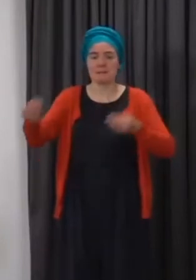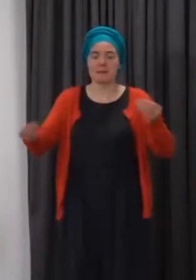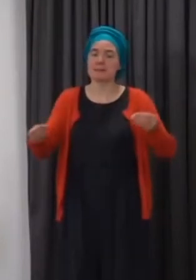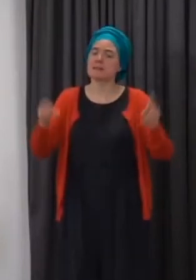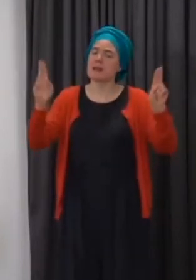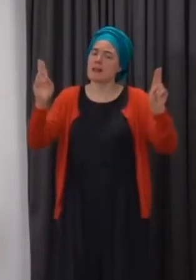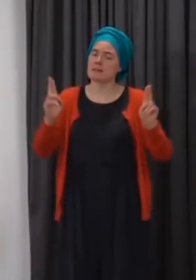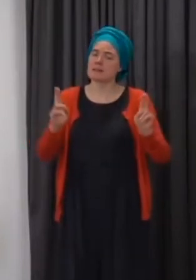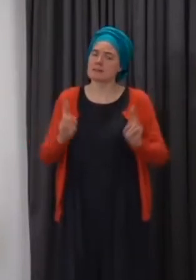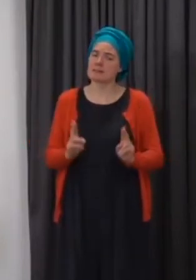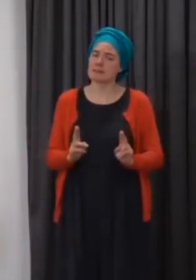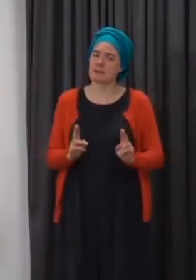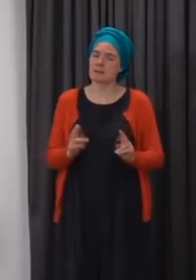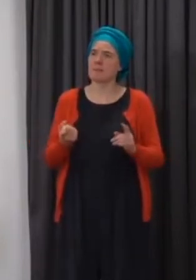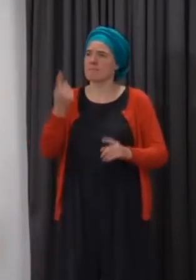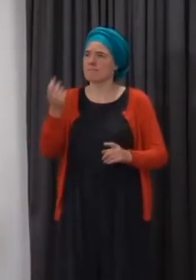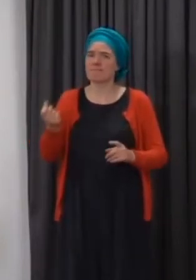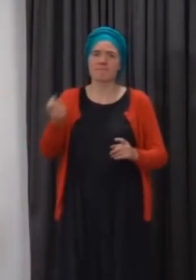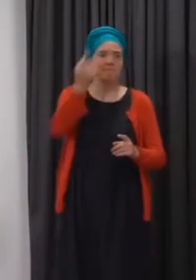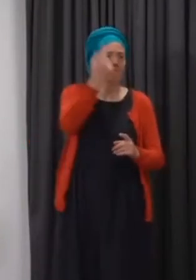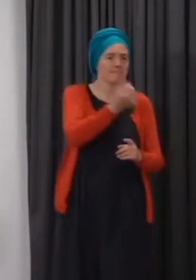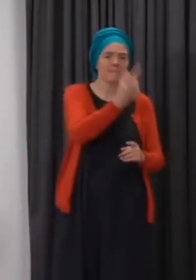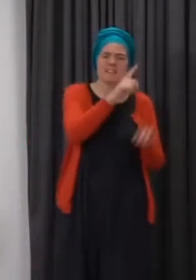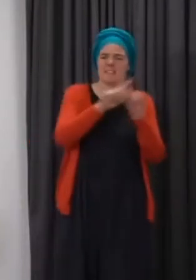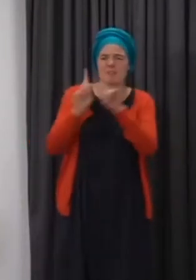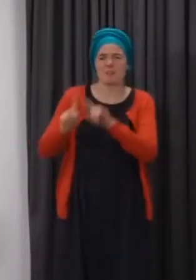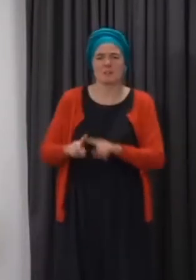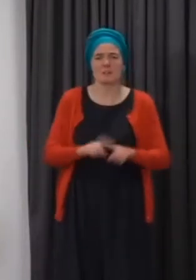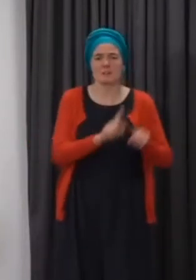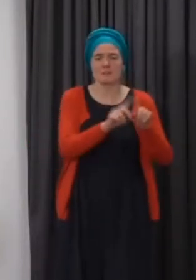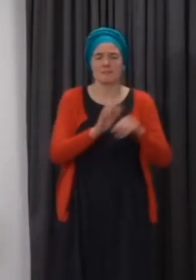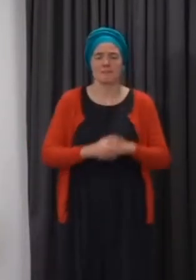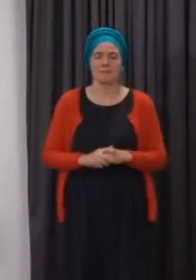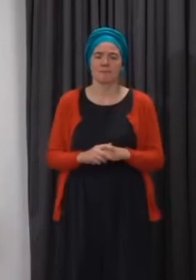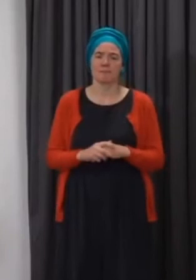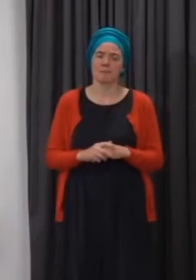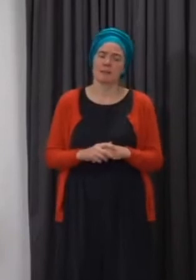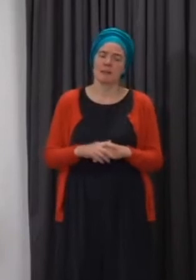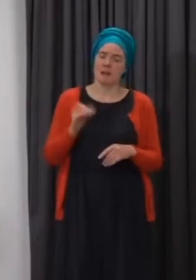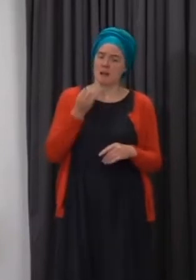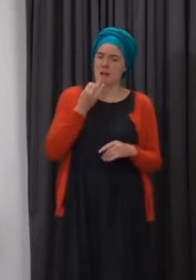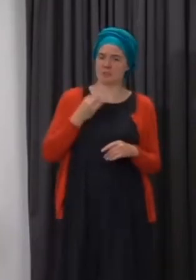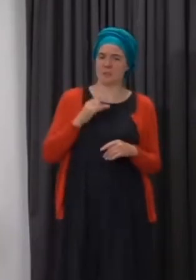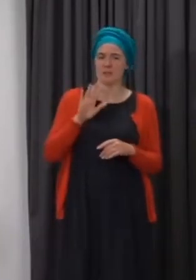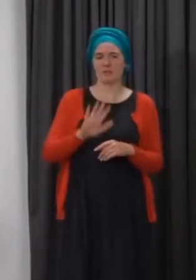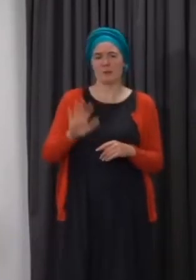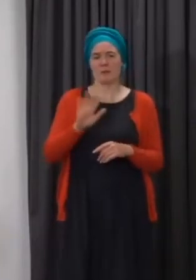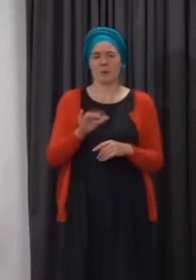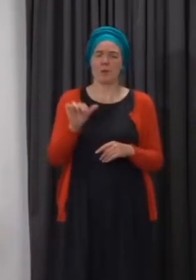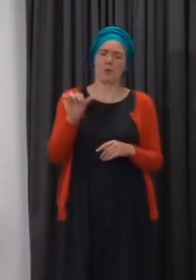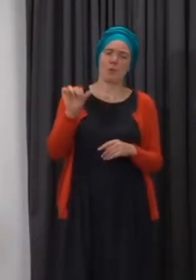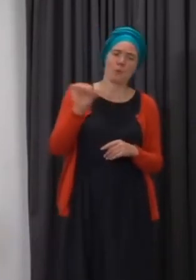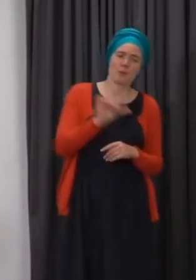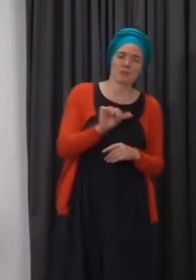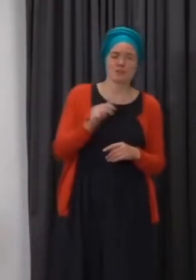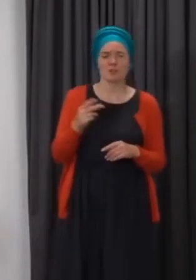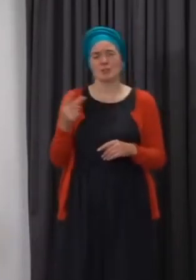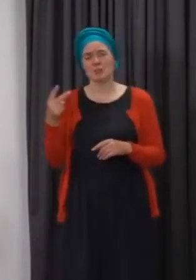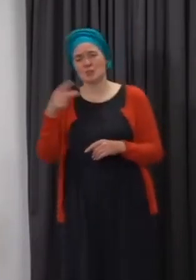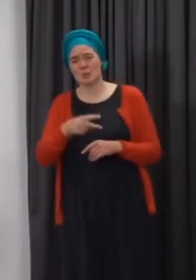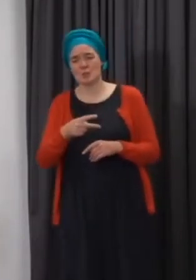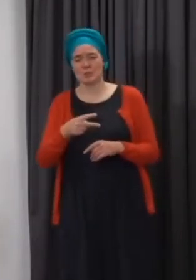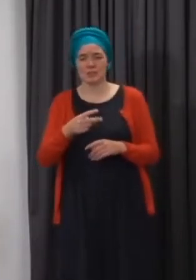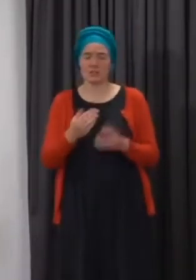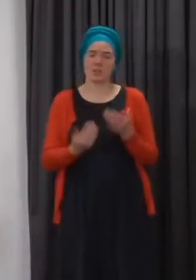fluctuate. Over the last week, there have been between 100 and 200 confirmed cases a day. There have